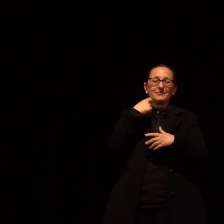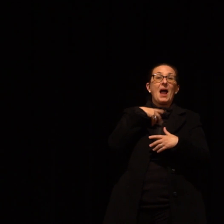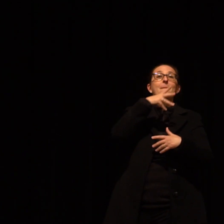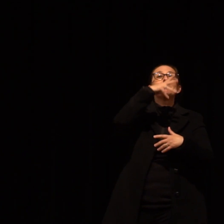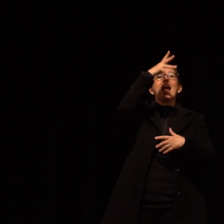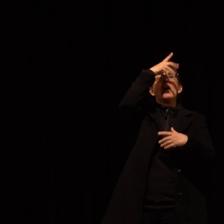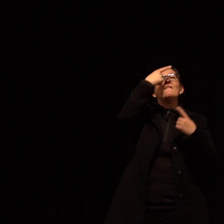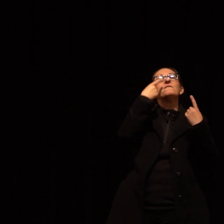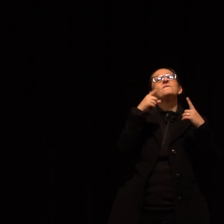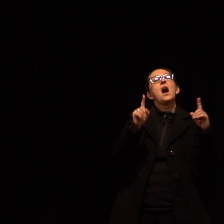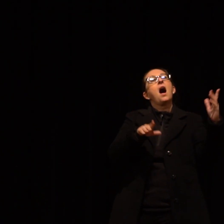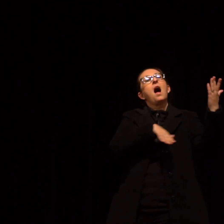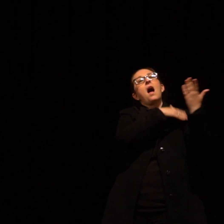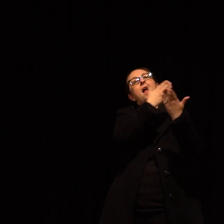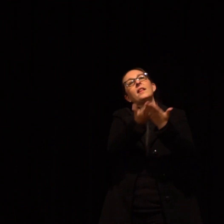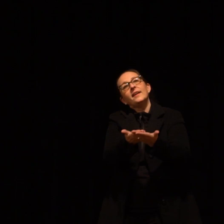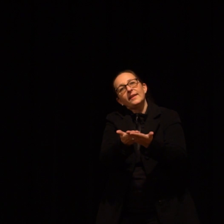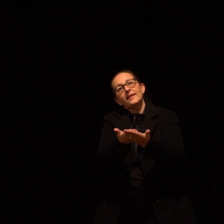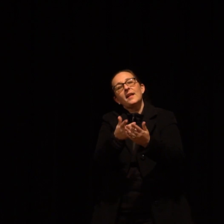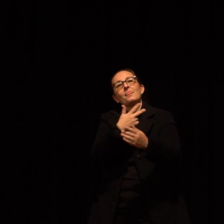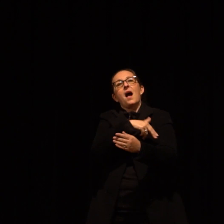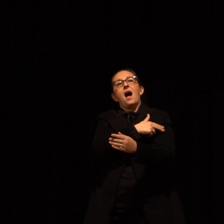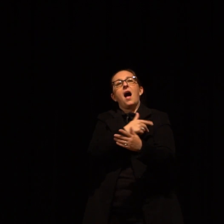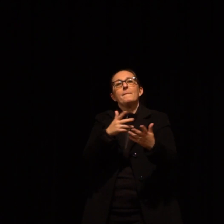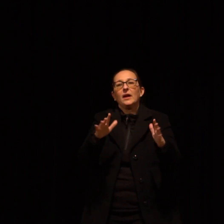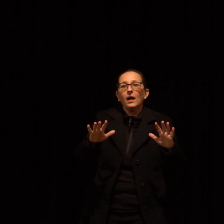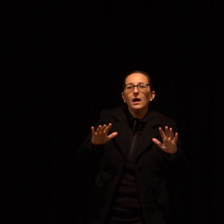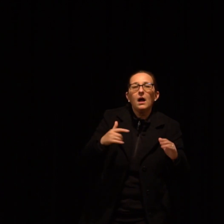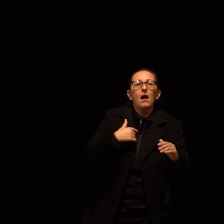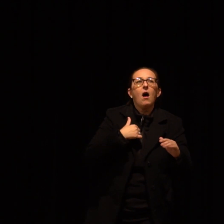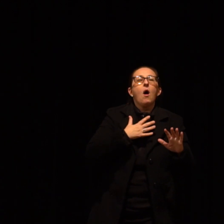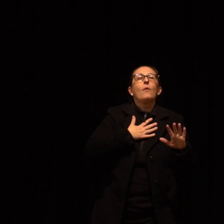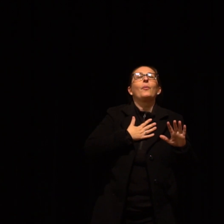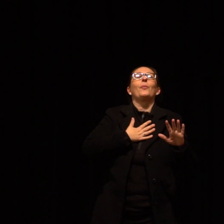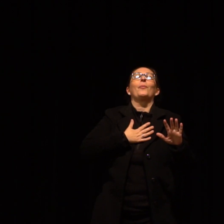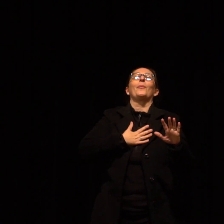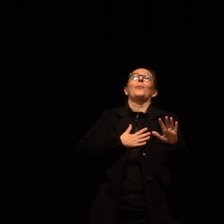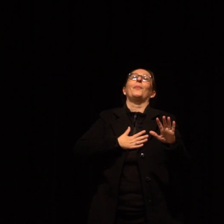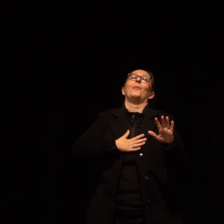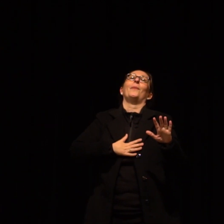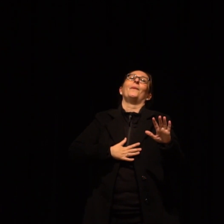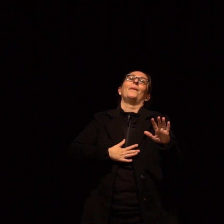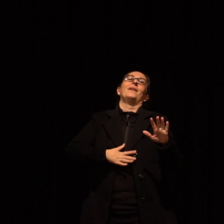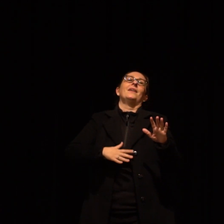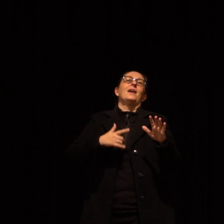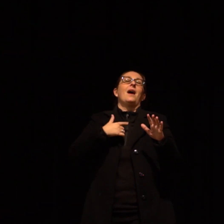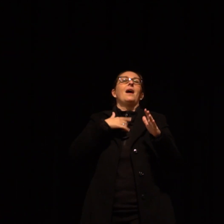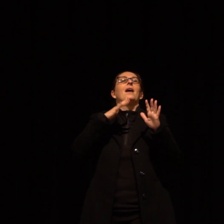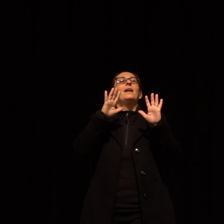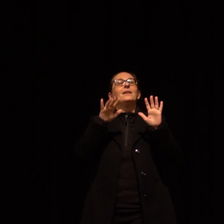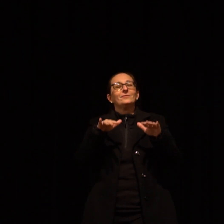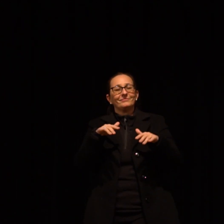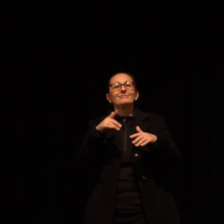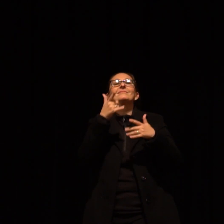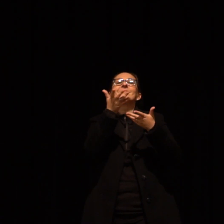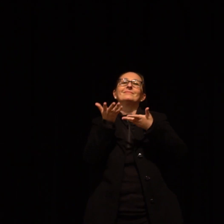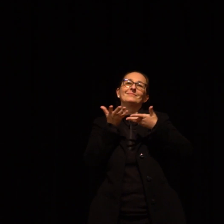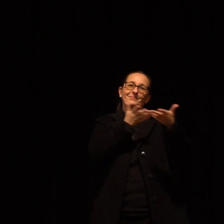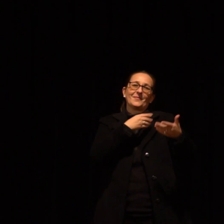face. I was not put to sleep. I was awake for the procedure. My parents arrived. I was very relieved because I thought I'd never see